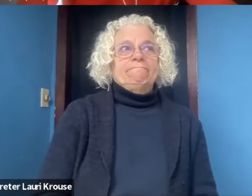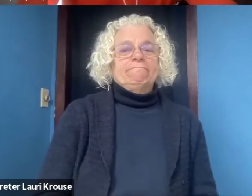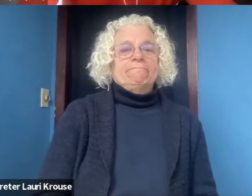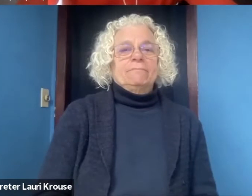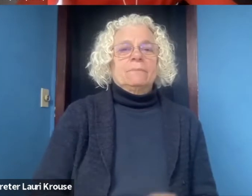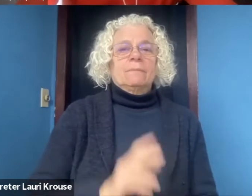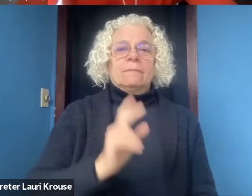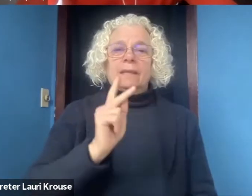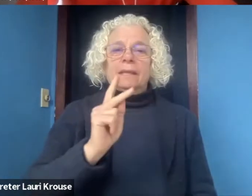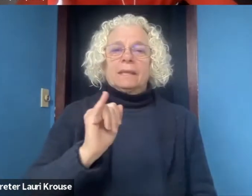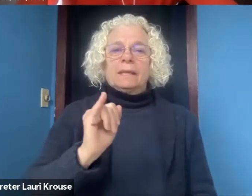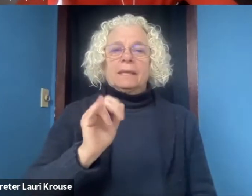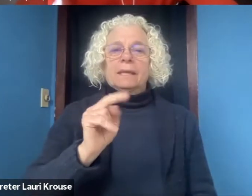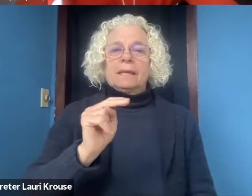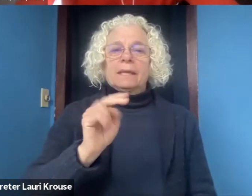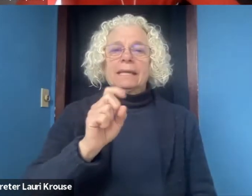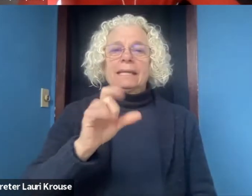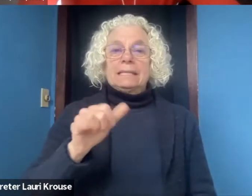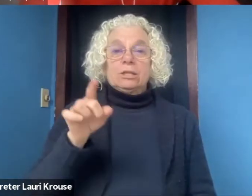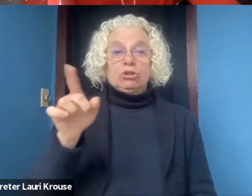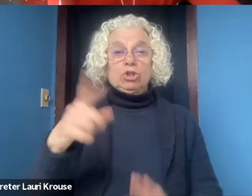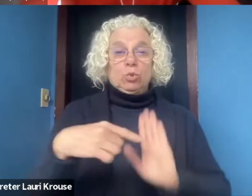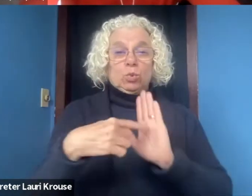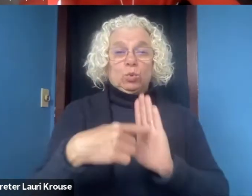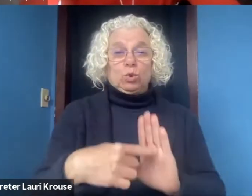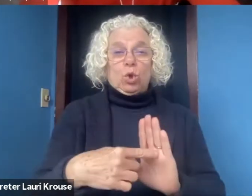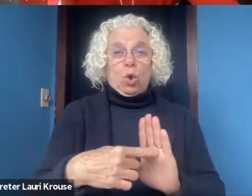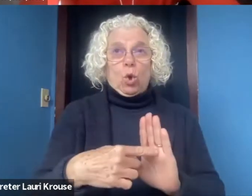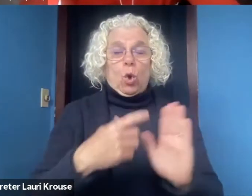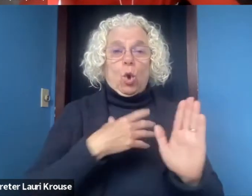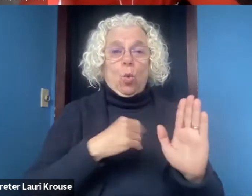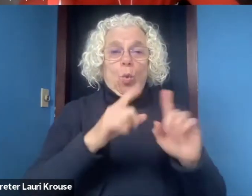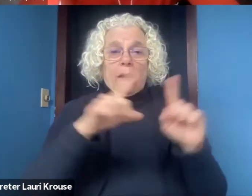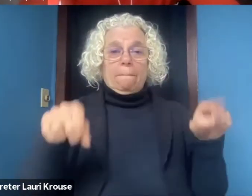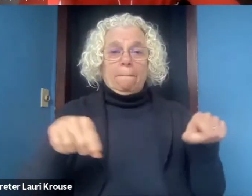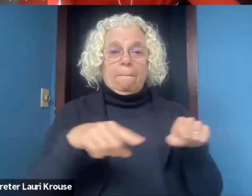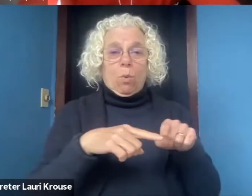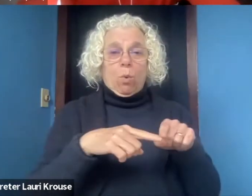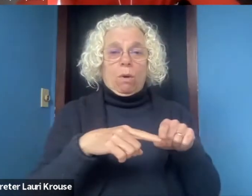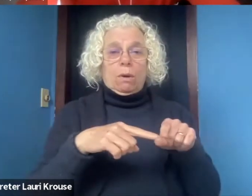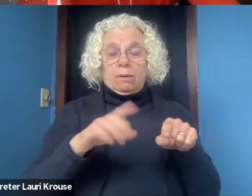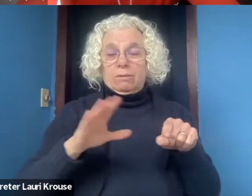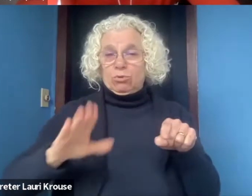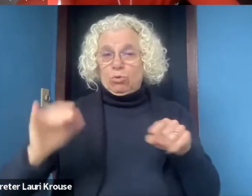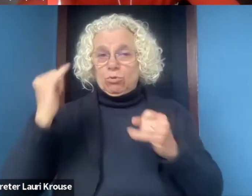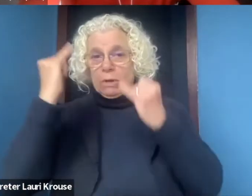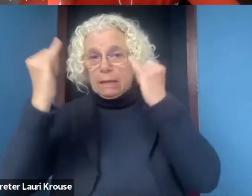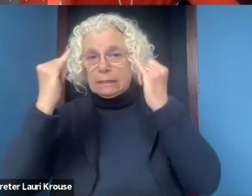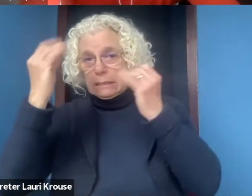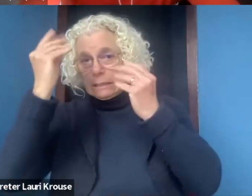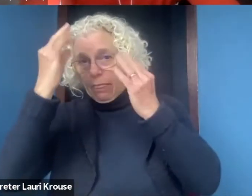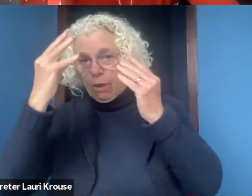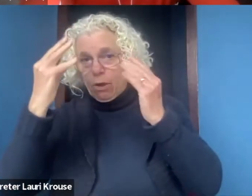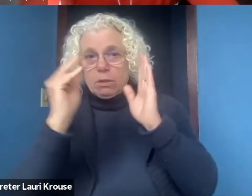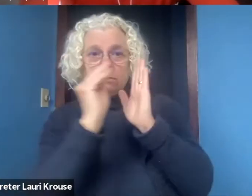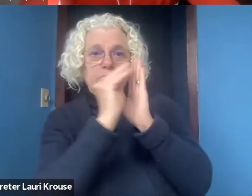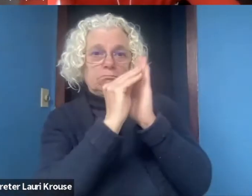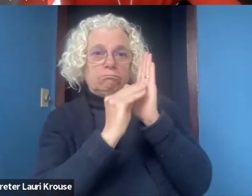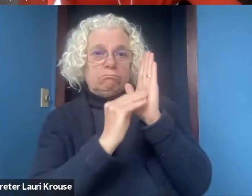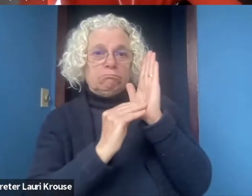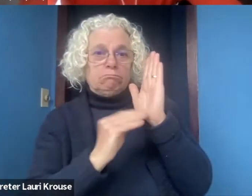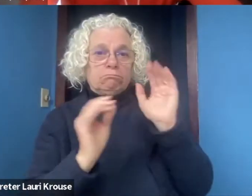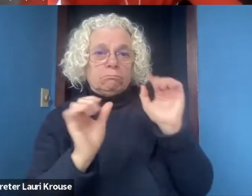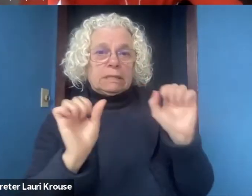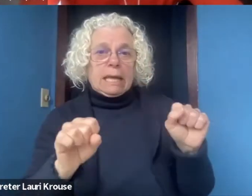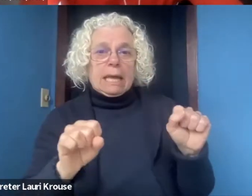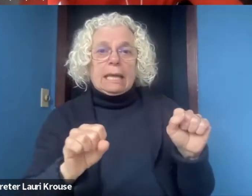Kinsey's going to share a whiteboard with us where we can capture some of our thoughts. Beata is then going to use